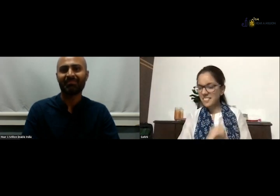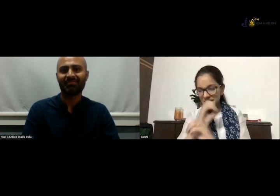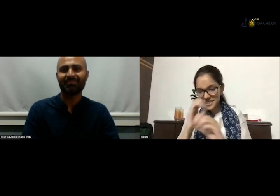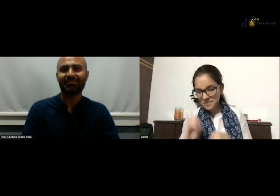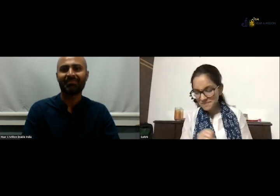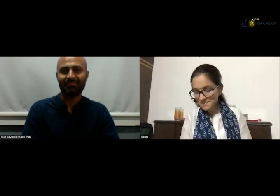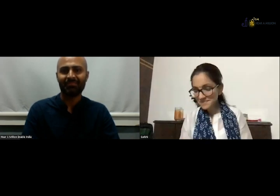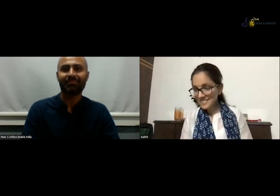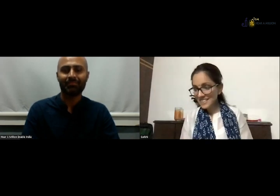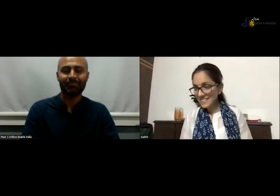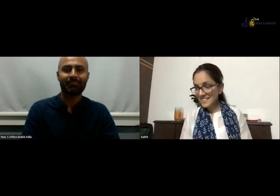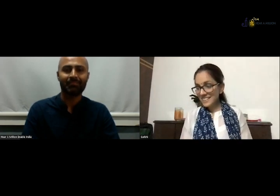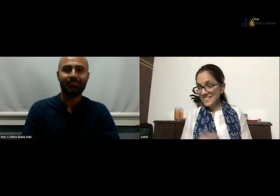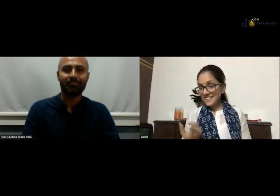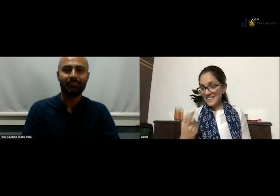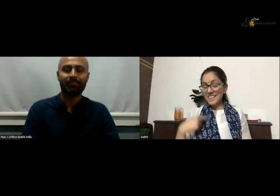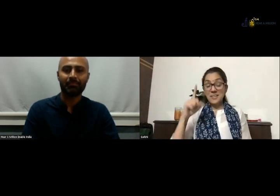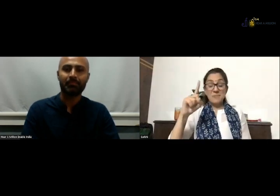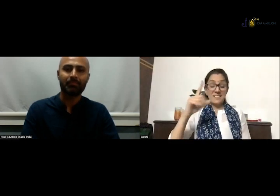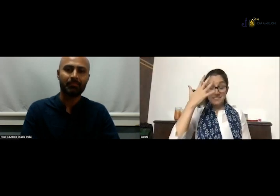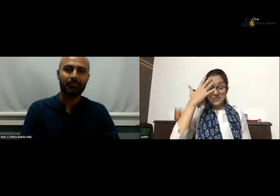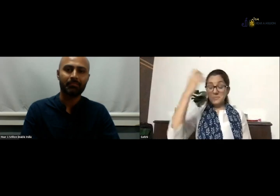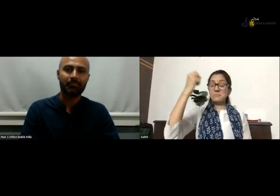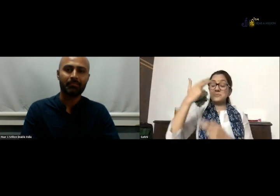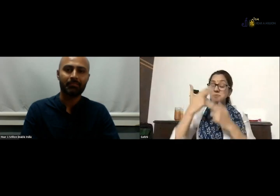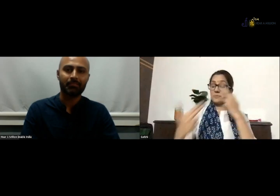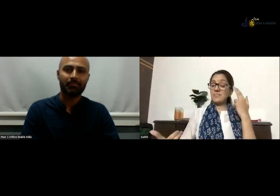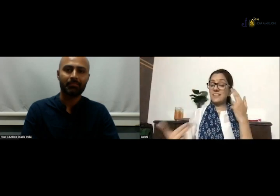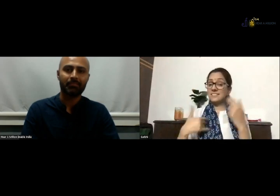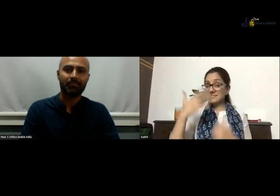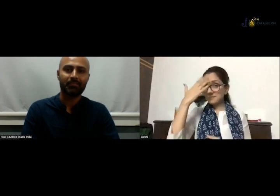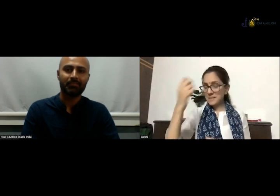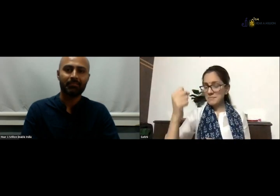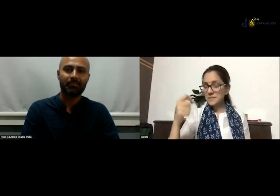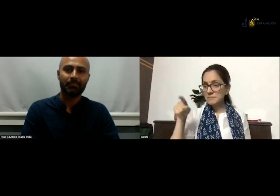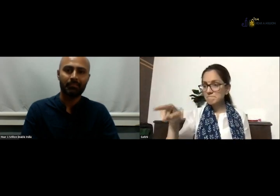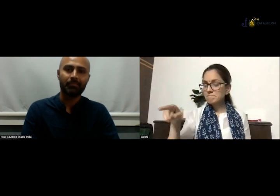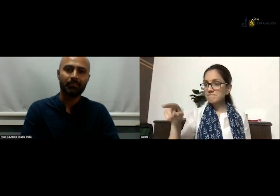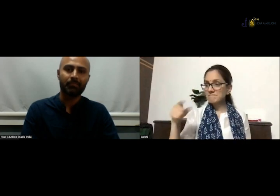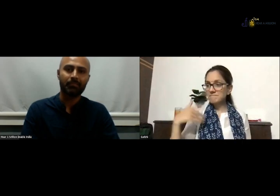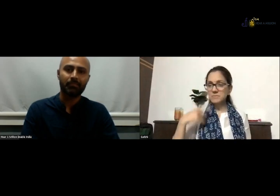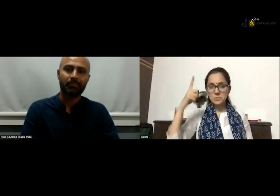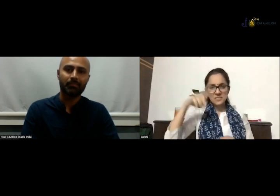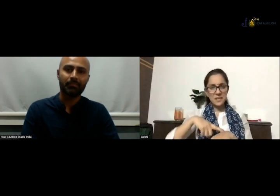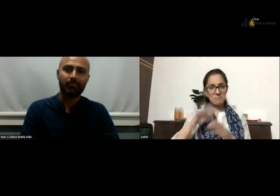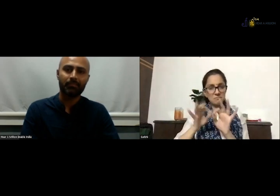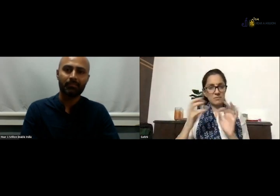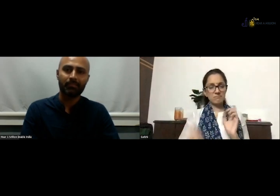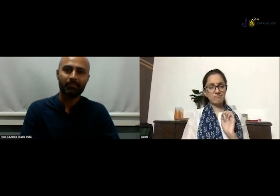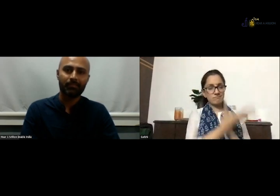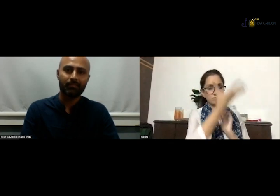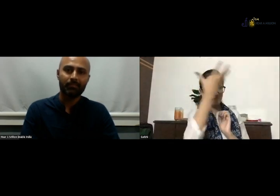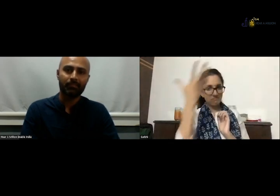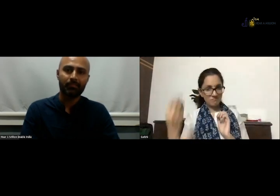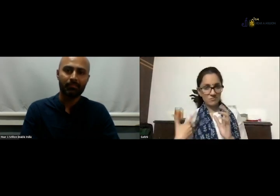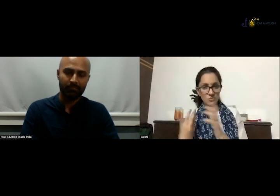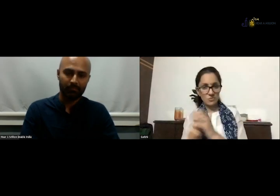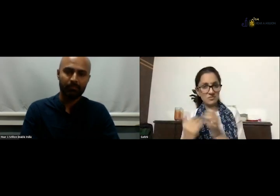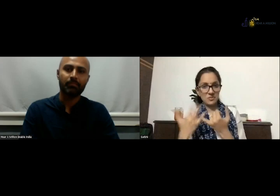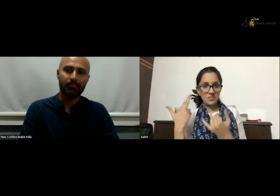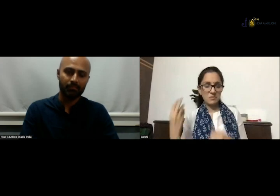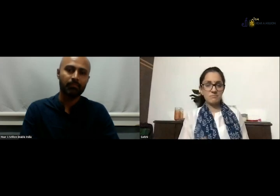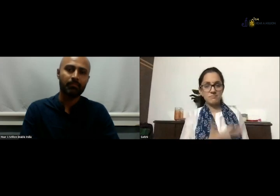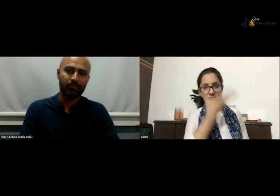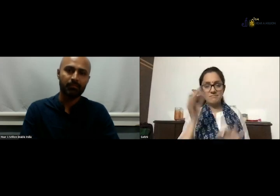true. She did not had fear in her. I remember, I always remember her, her